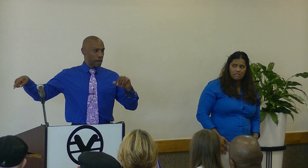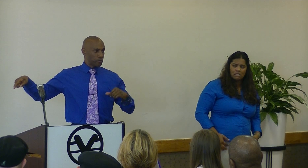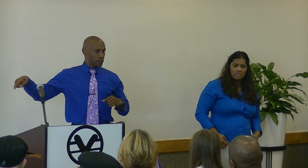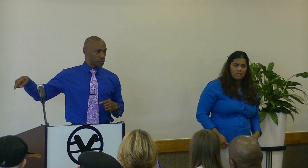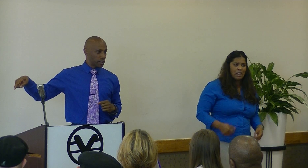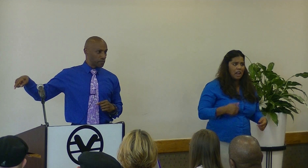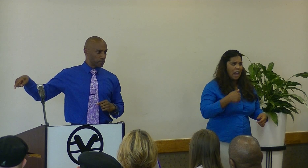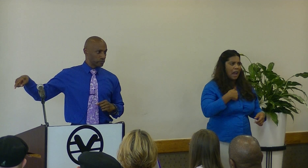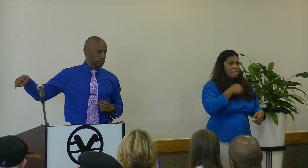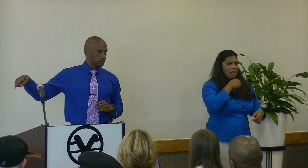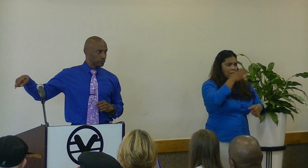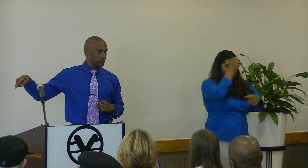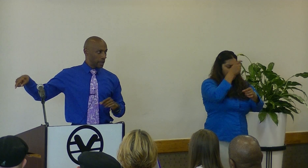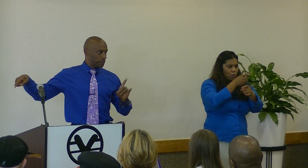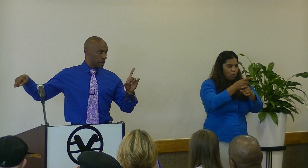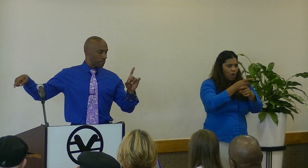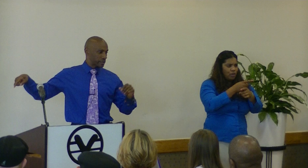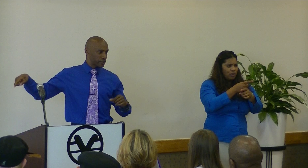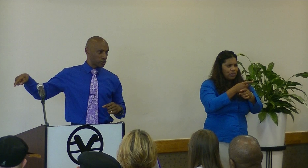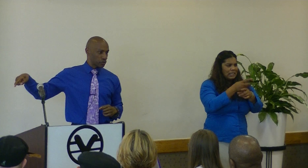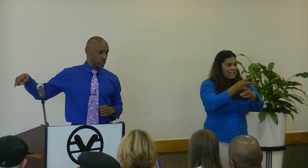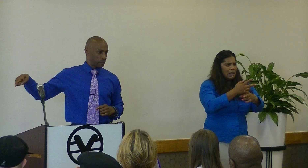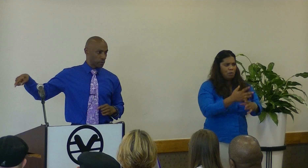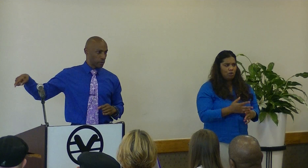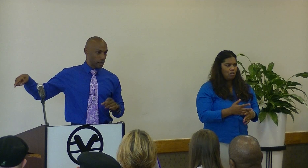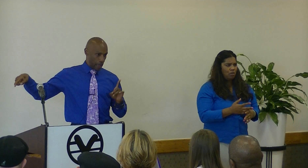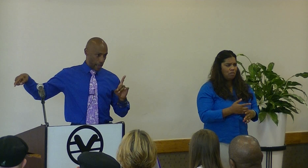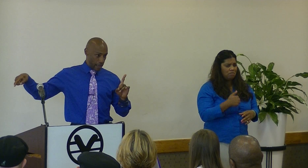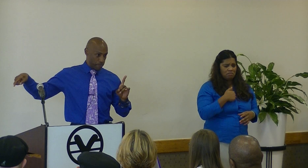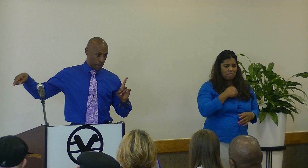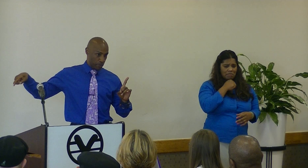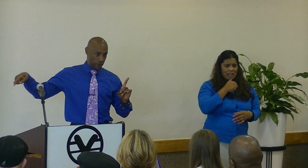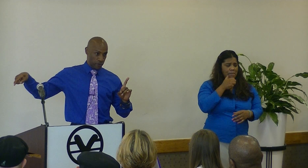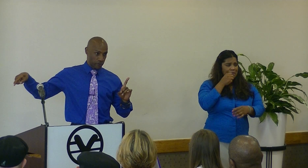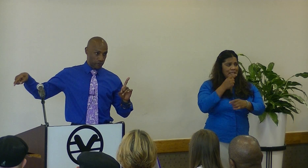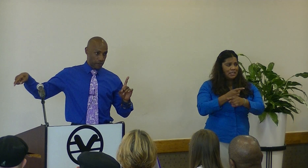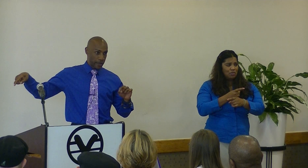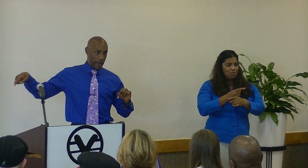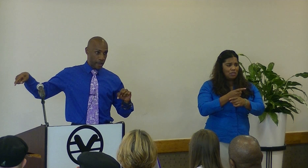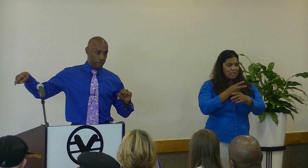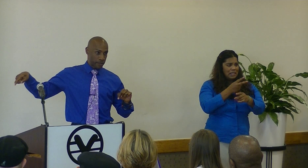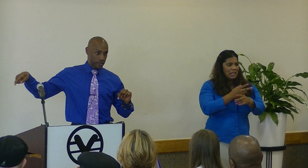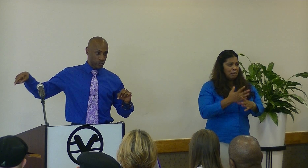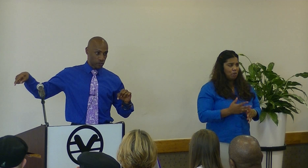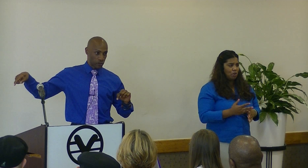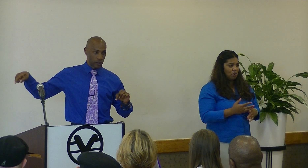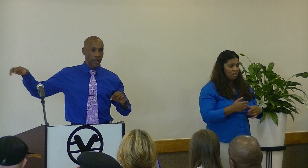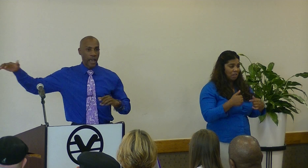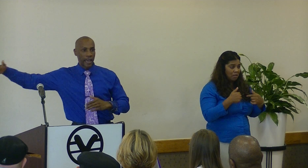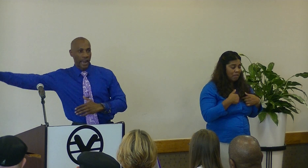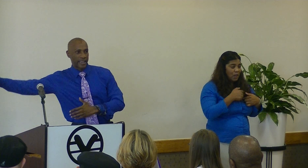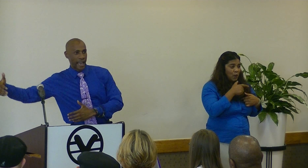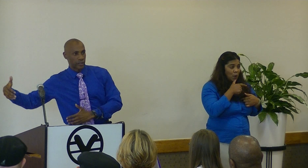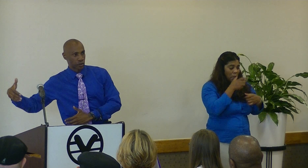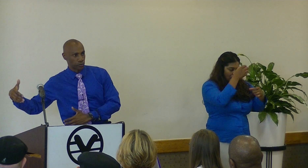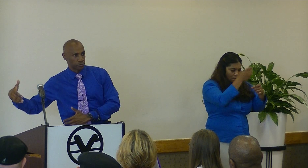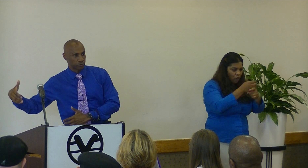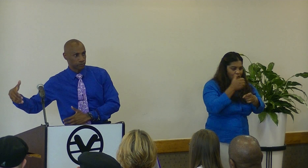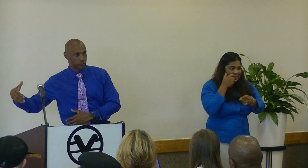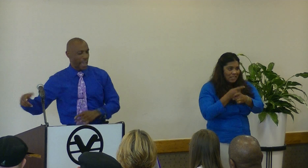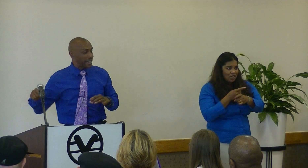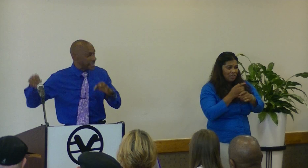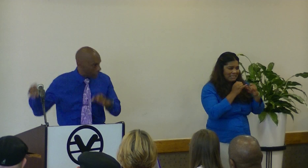I am not my brother's keeper. I am not my sister's keeper. I am my brother, and I am my sister, and I got